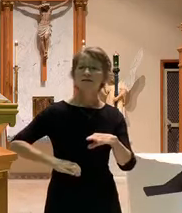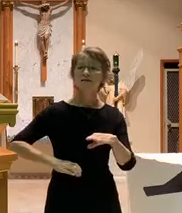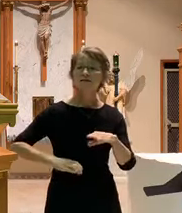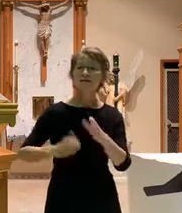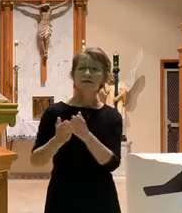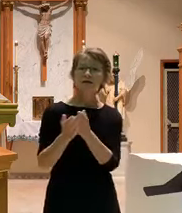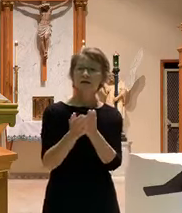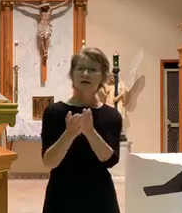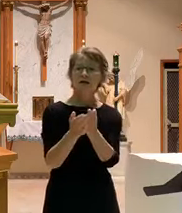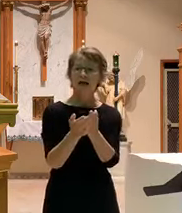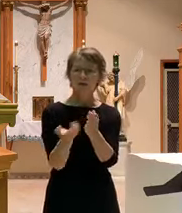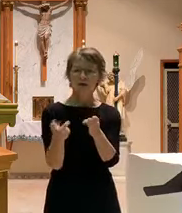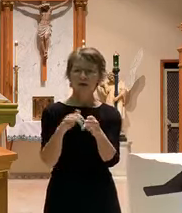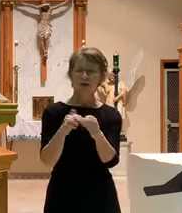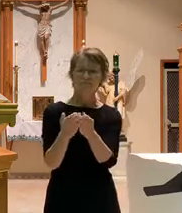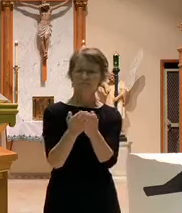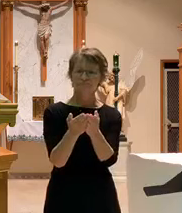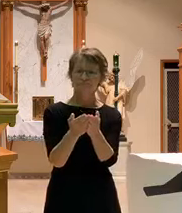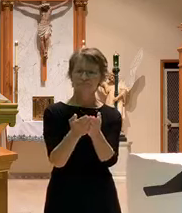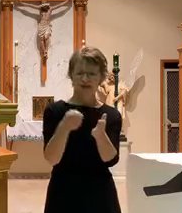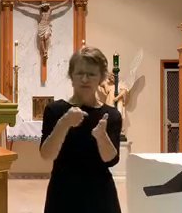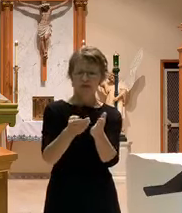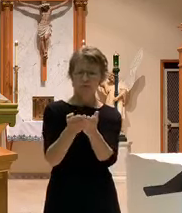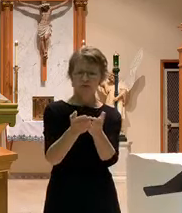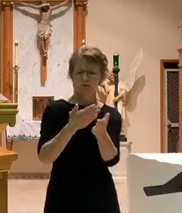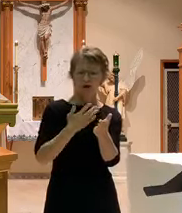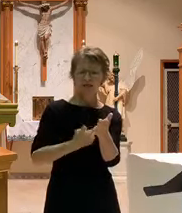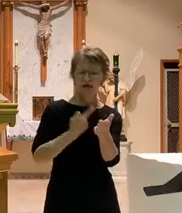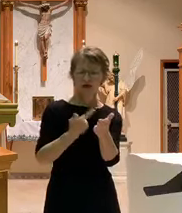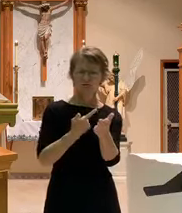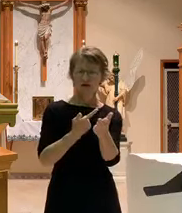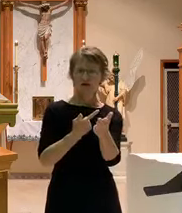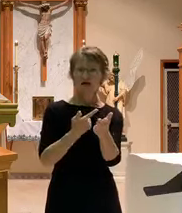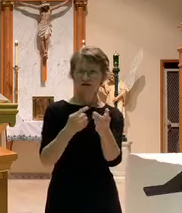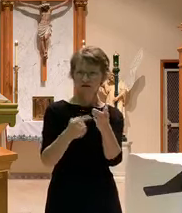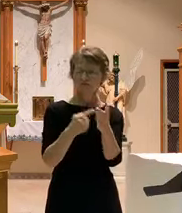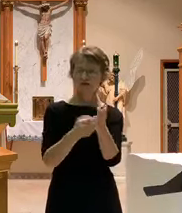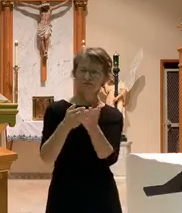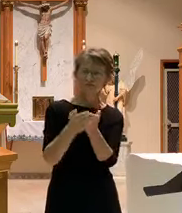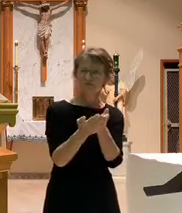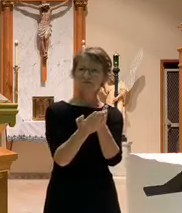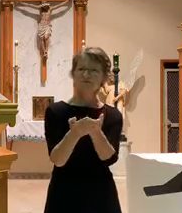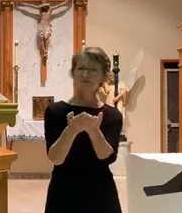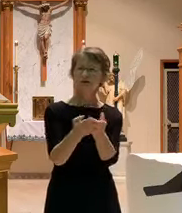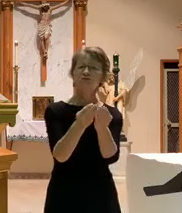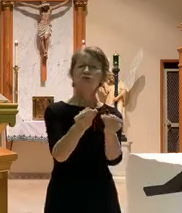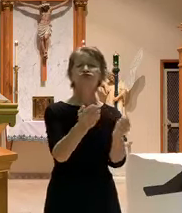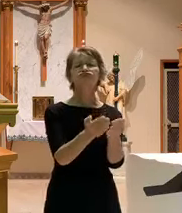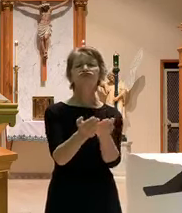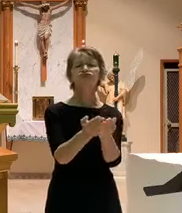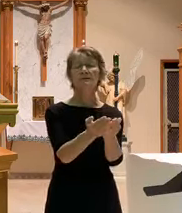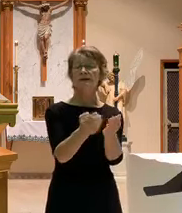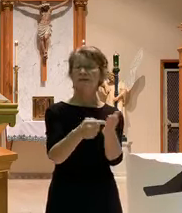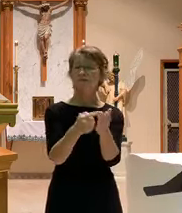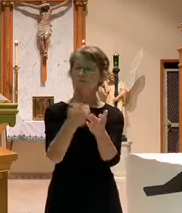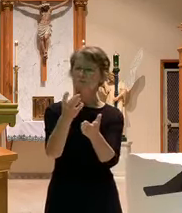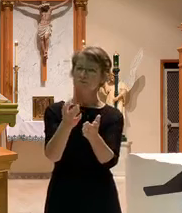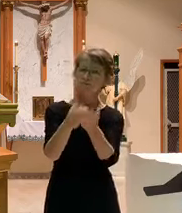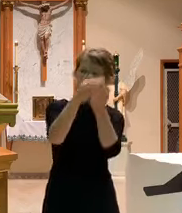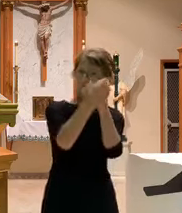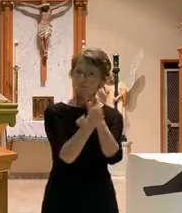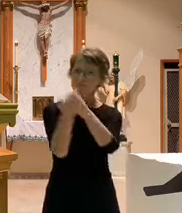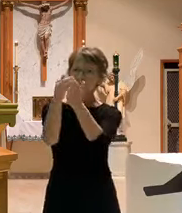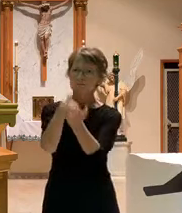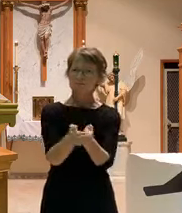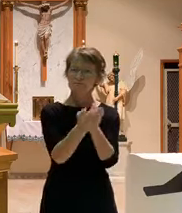of this world. But God will help me remain on board the ship and arrive safely at